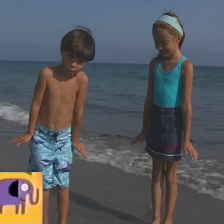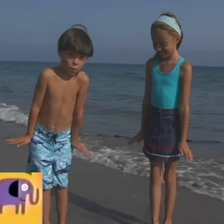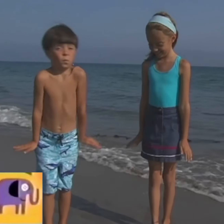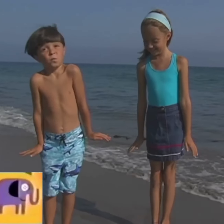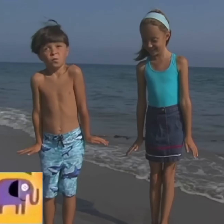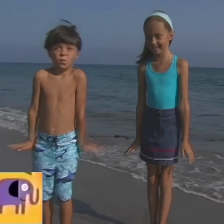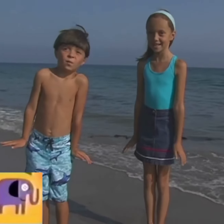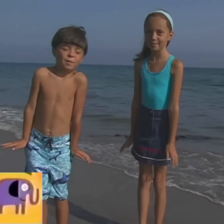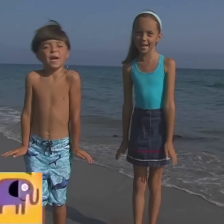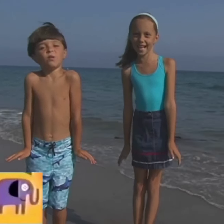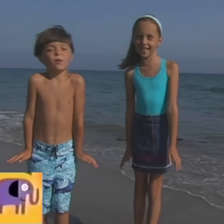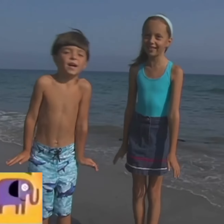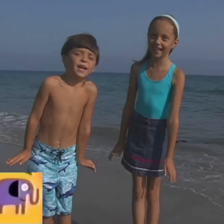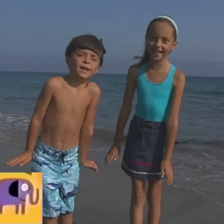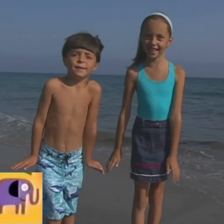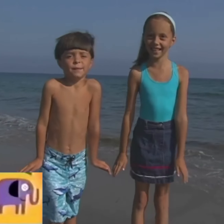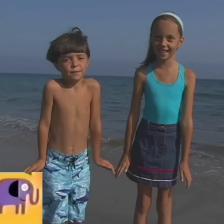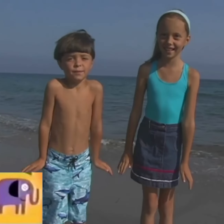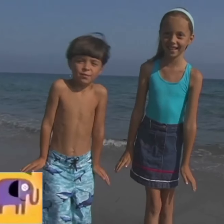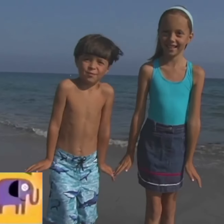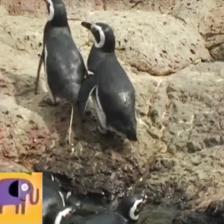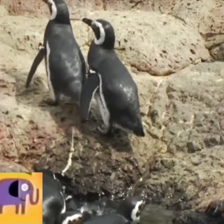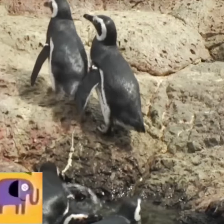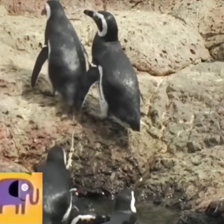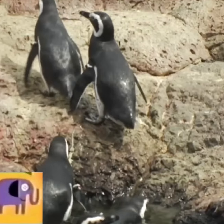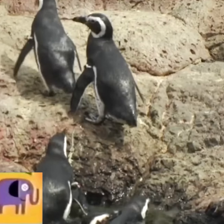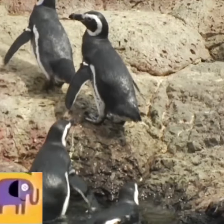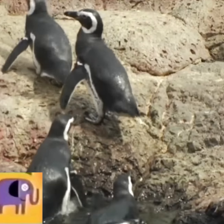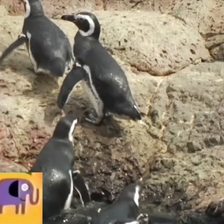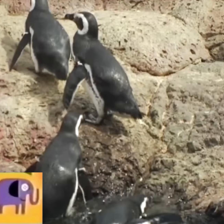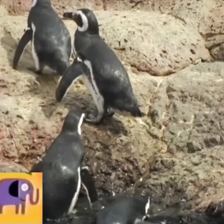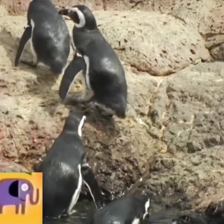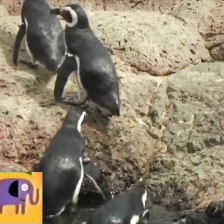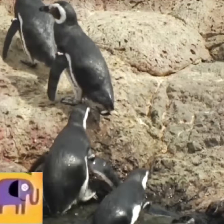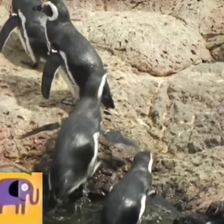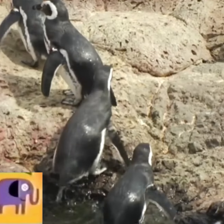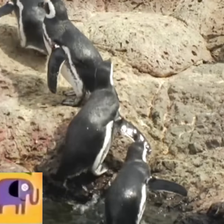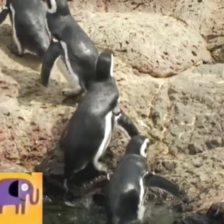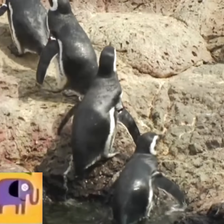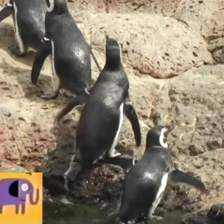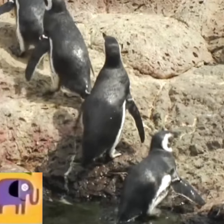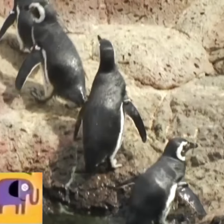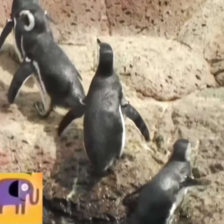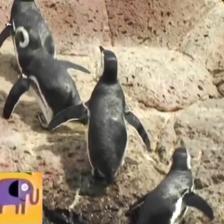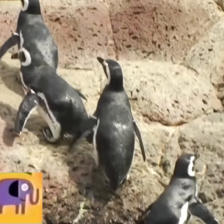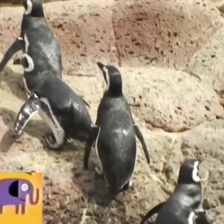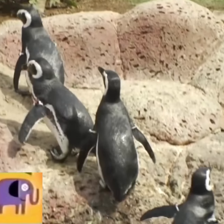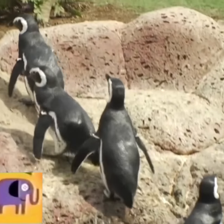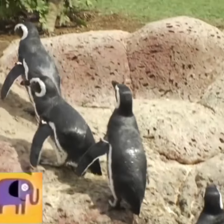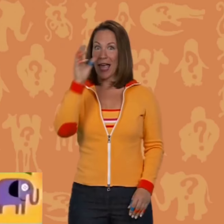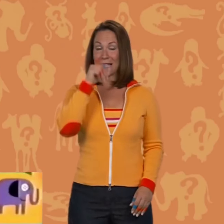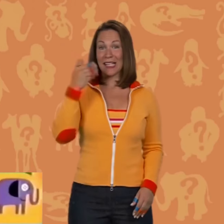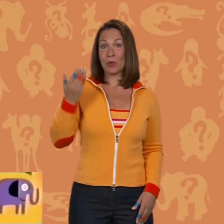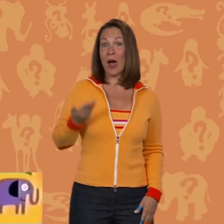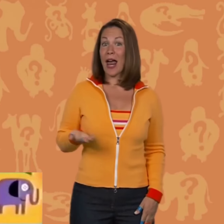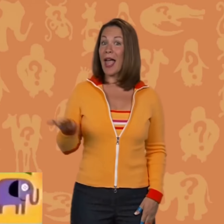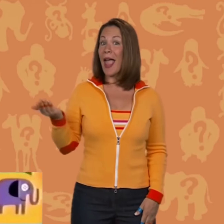line to catch a fish. I teeter around, then take a dip. Guess what I